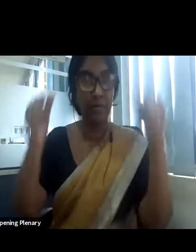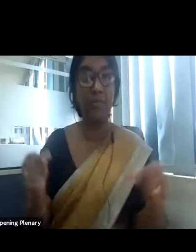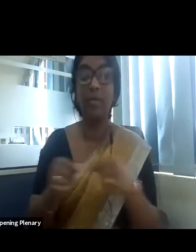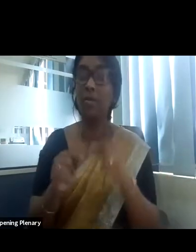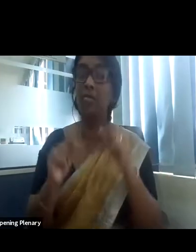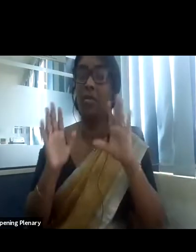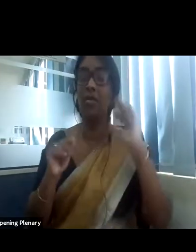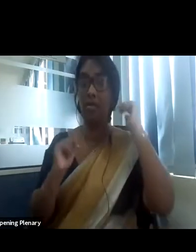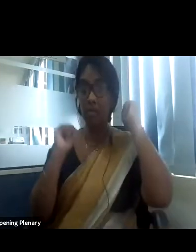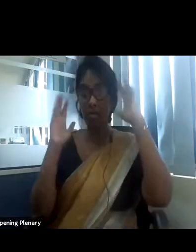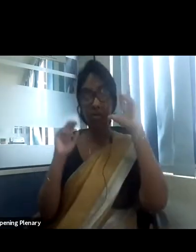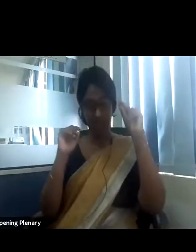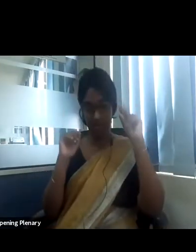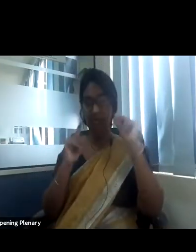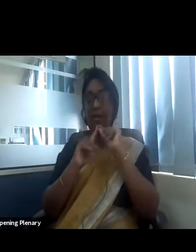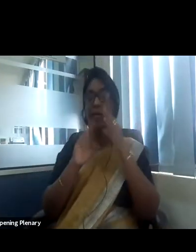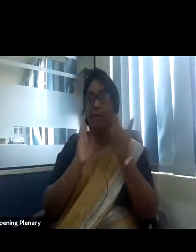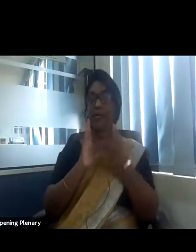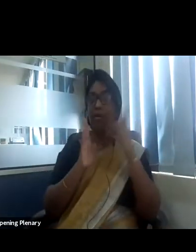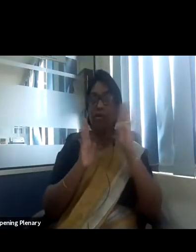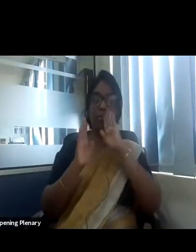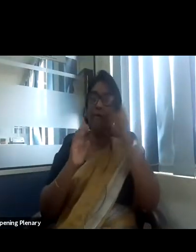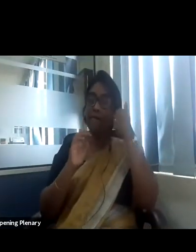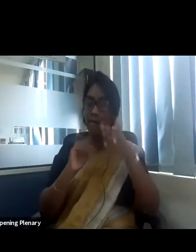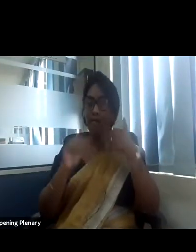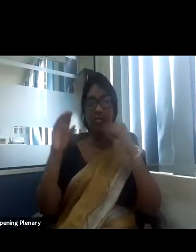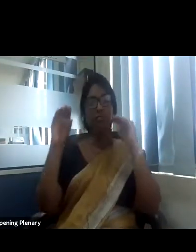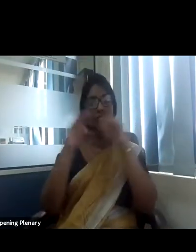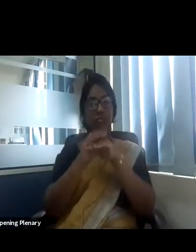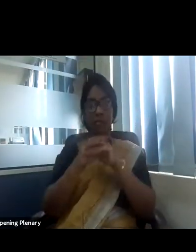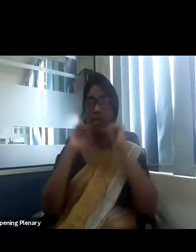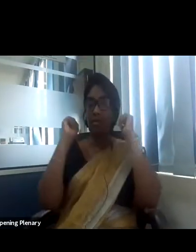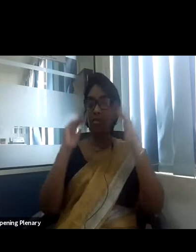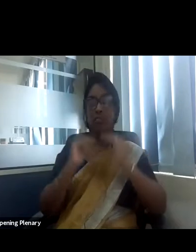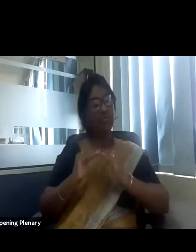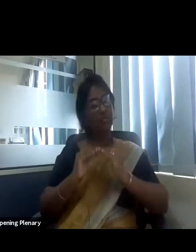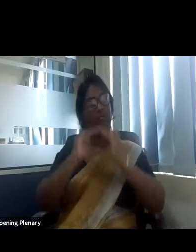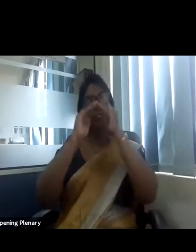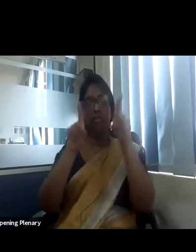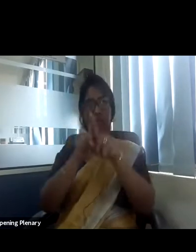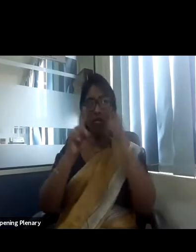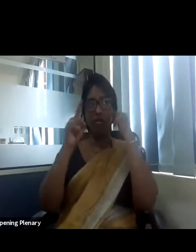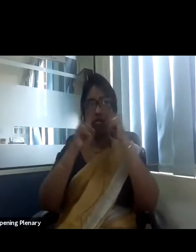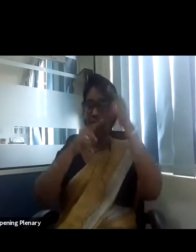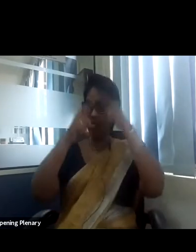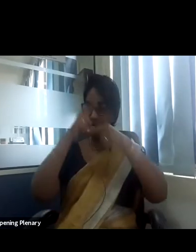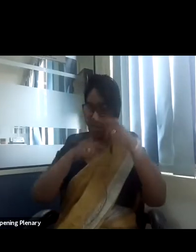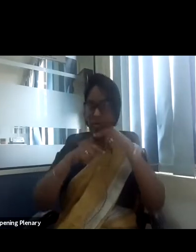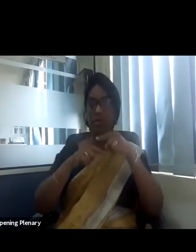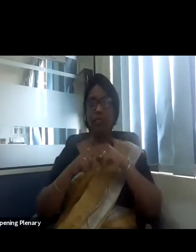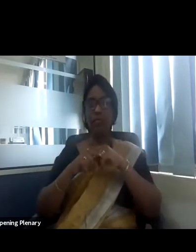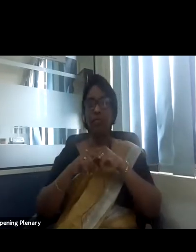the three dimensions of sustainability and clearly lays down the pathway to achieve our